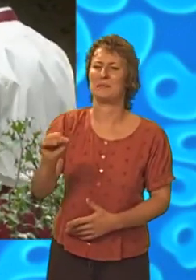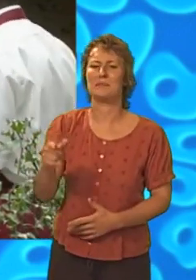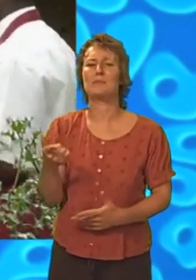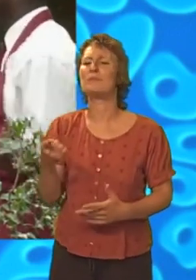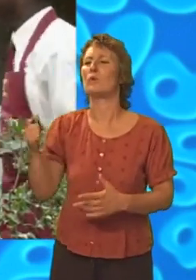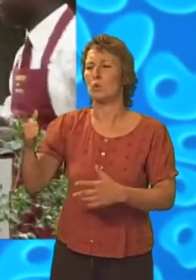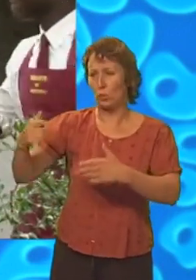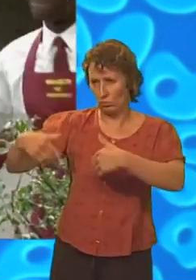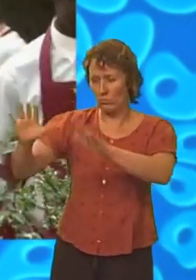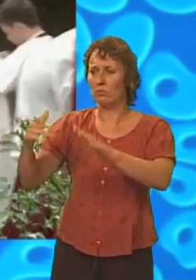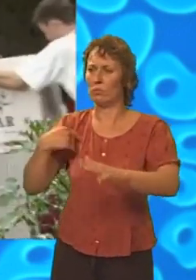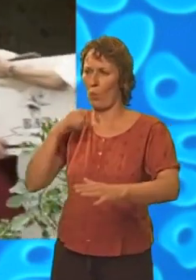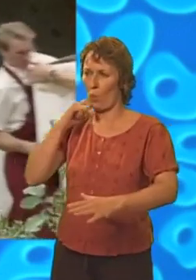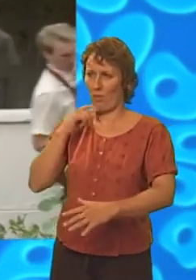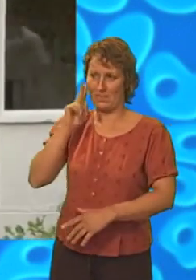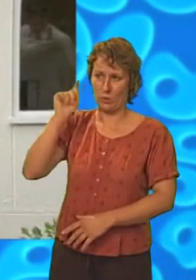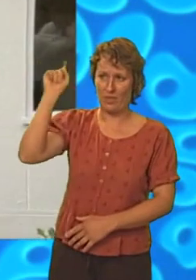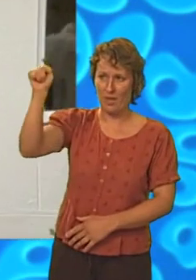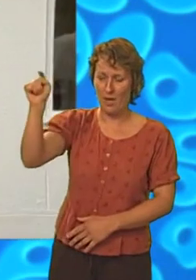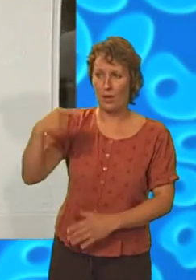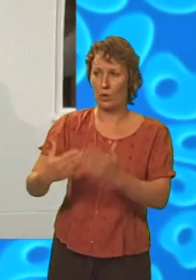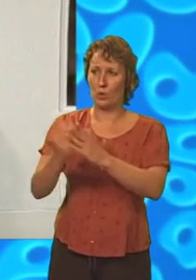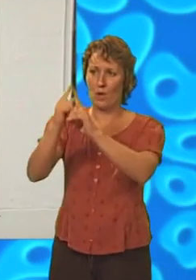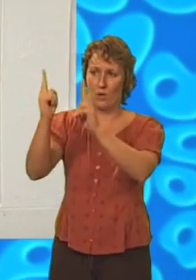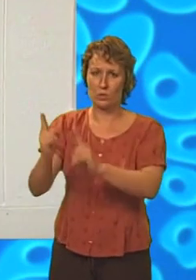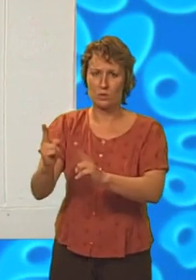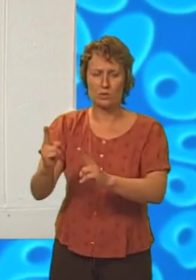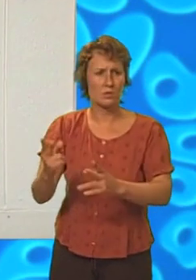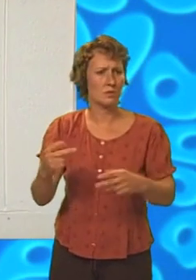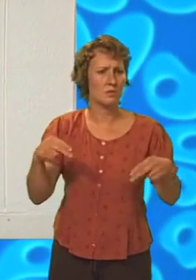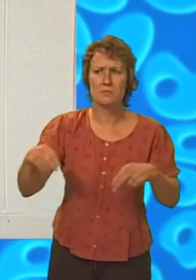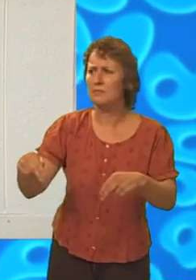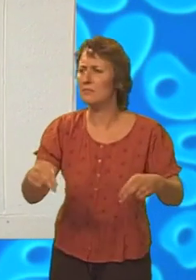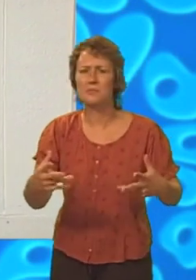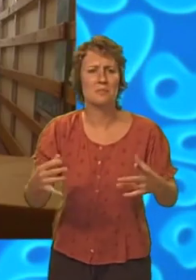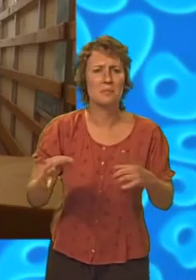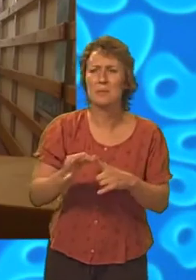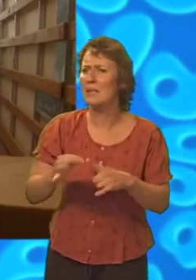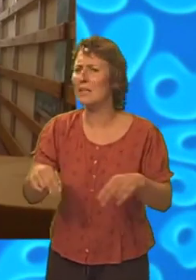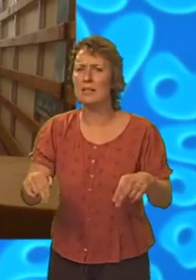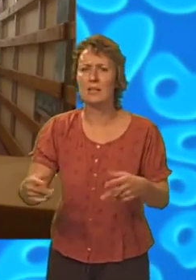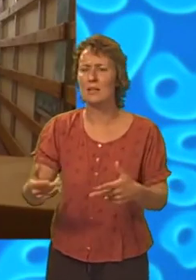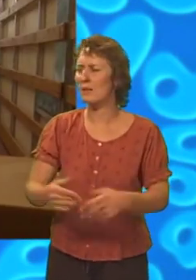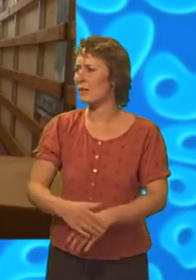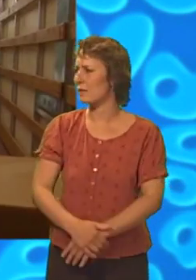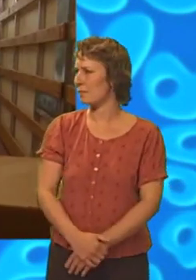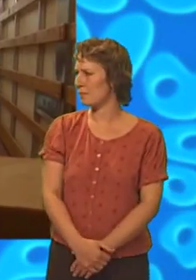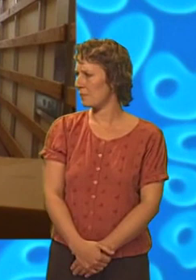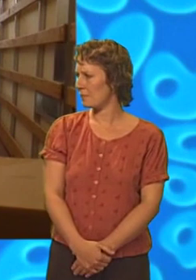ahead then, and I'll see you at the new house. Bye. Pippin? Pippin!